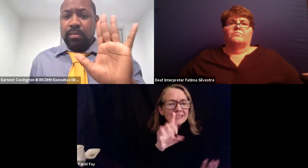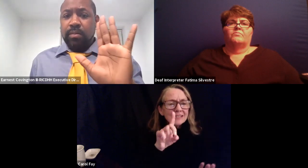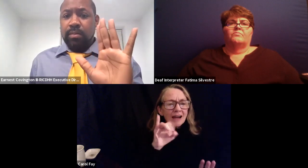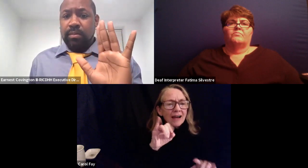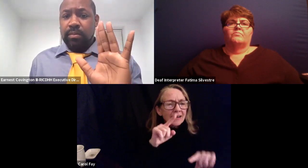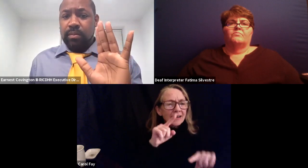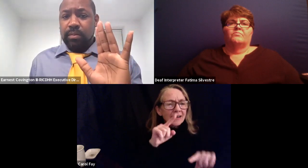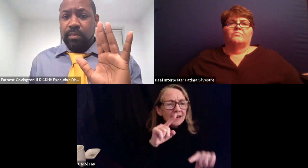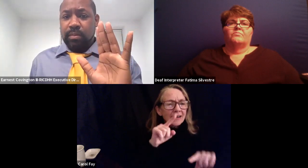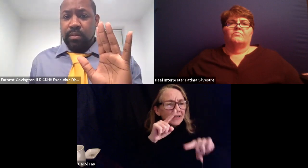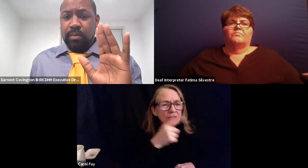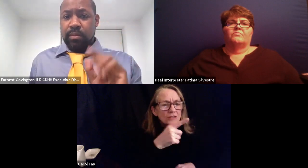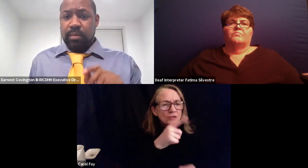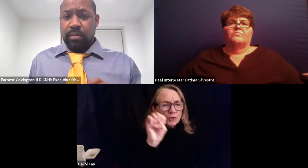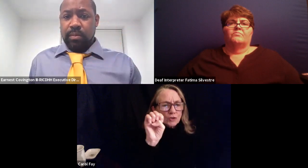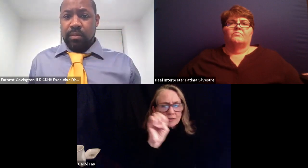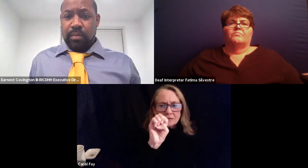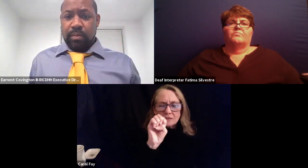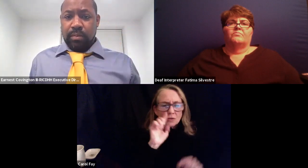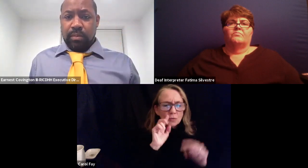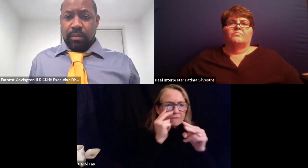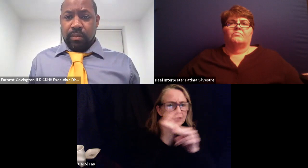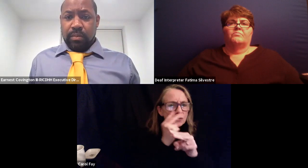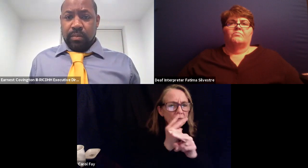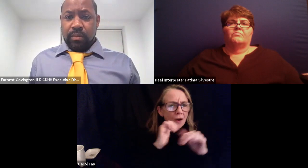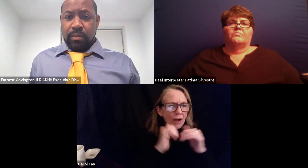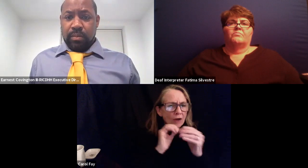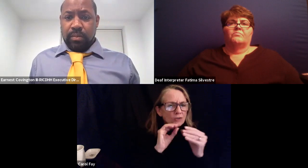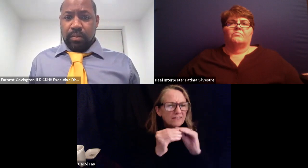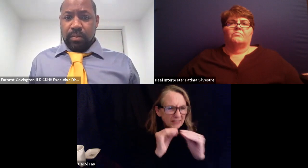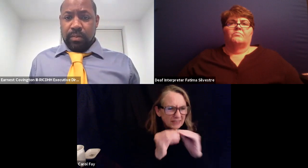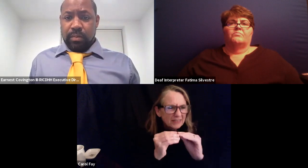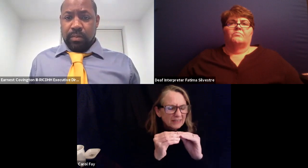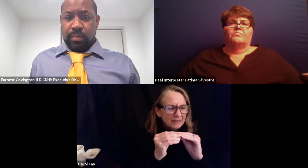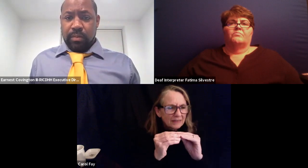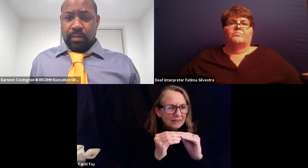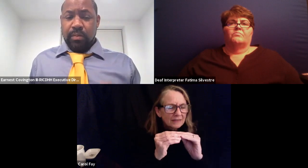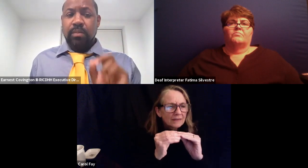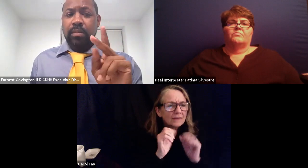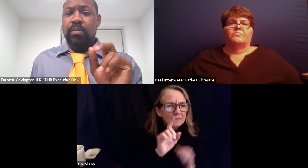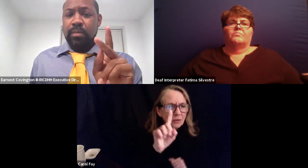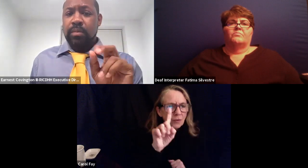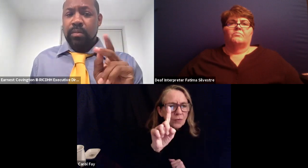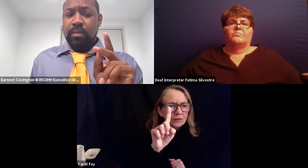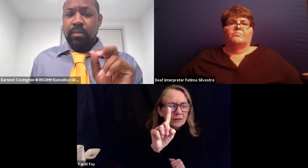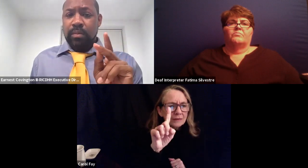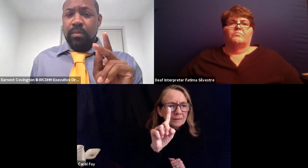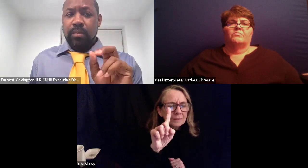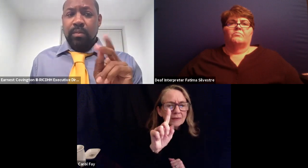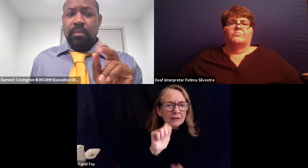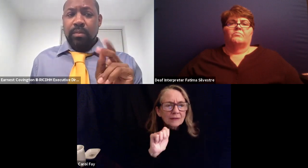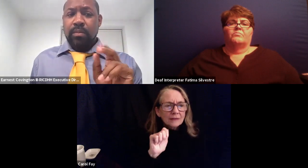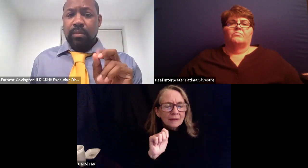the CDI can't see you, Ernest. So we're figuring out how to fix. Sorry, I was watching the chat.